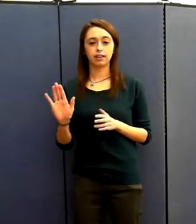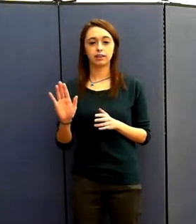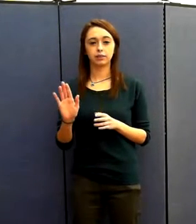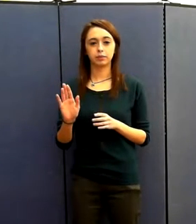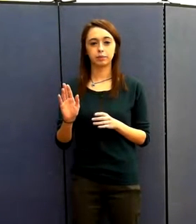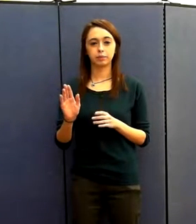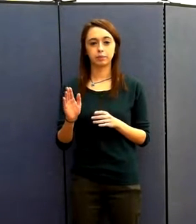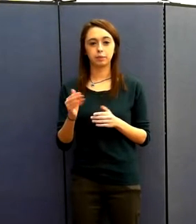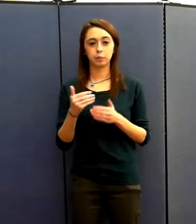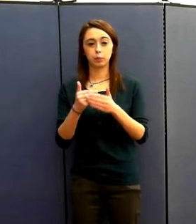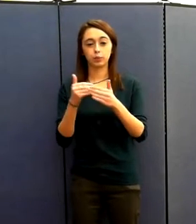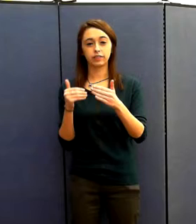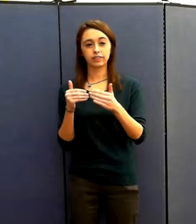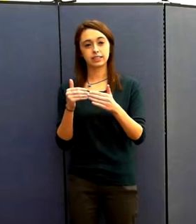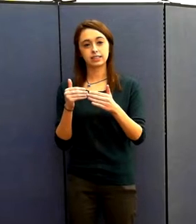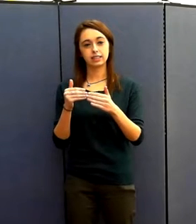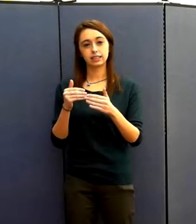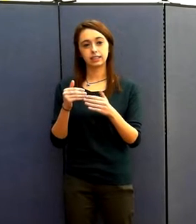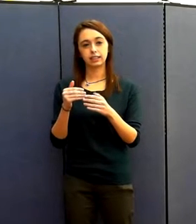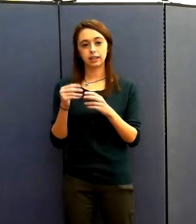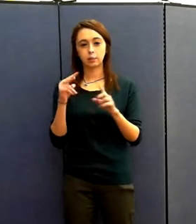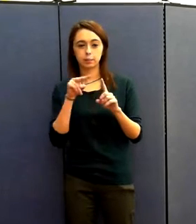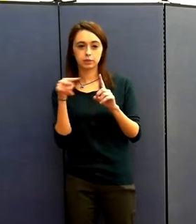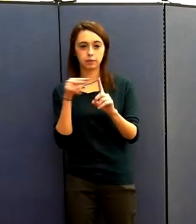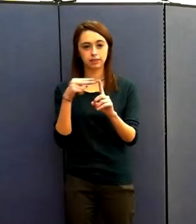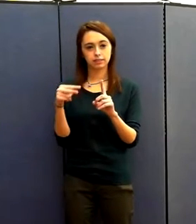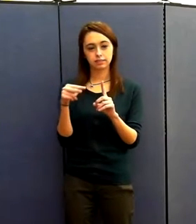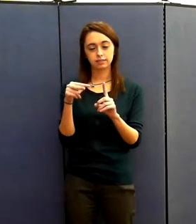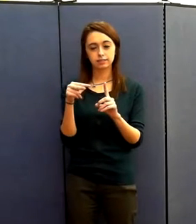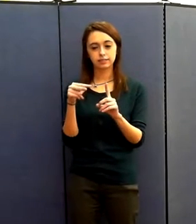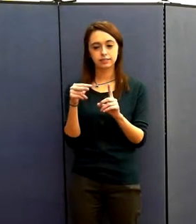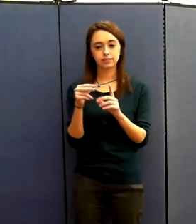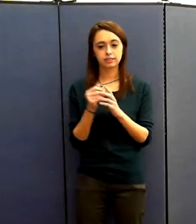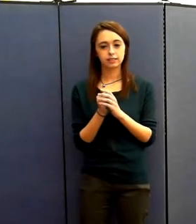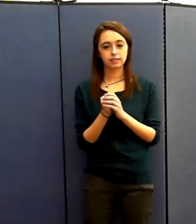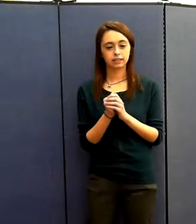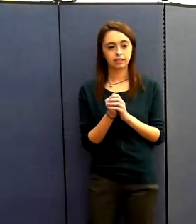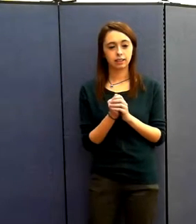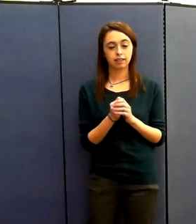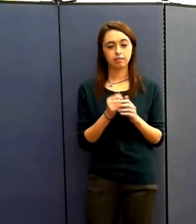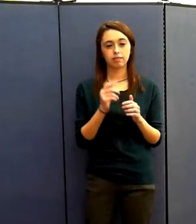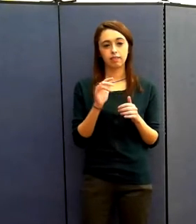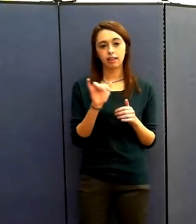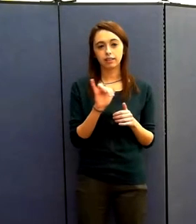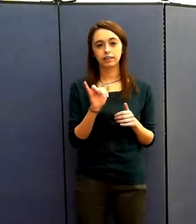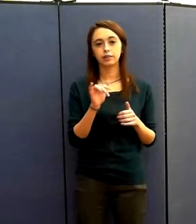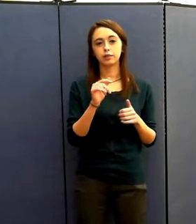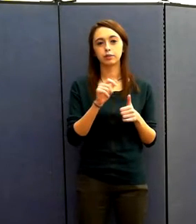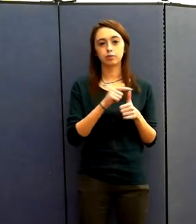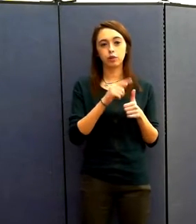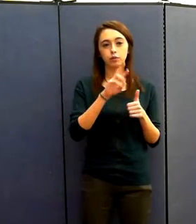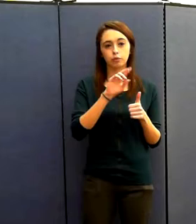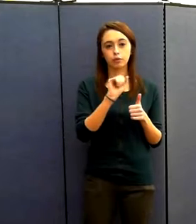femininity, sexuality, even race and class and gender were negative